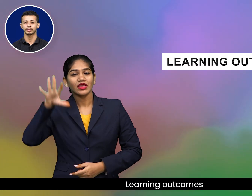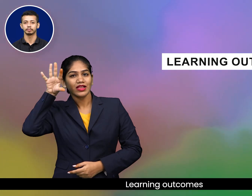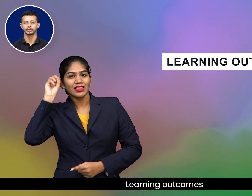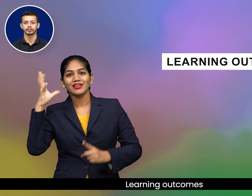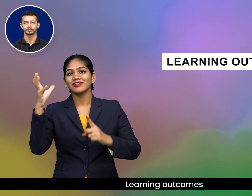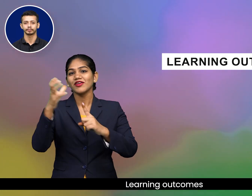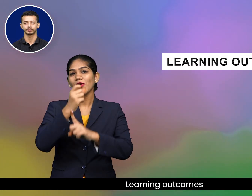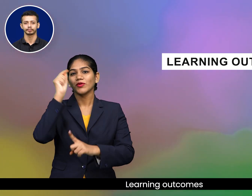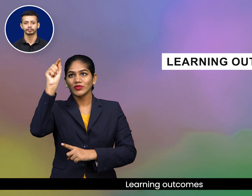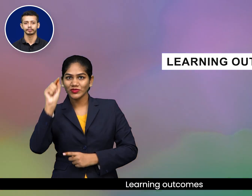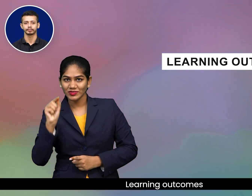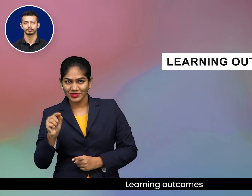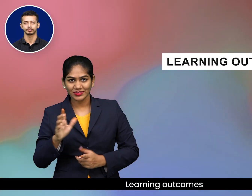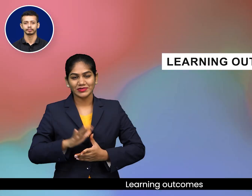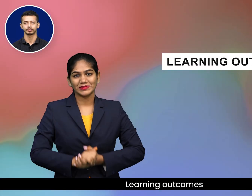Learning outcomes.